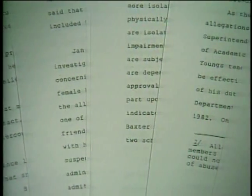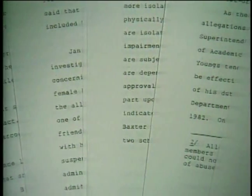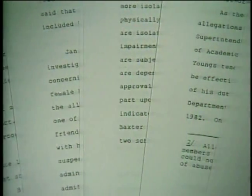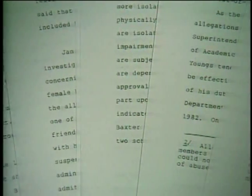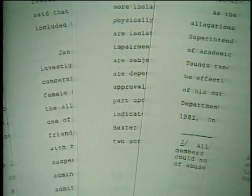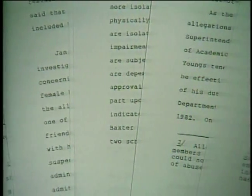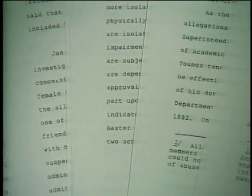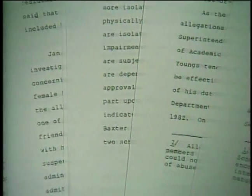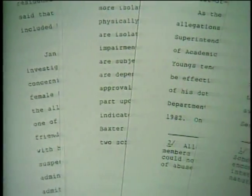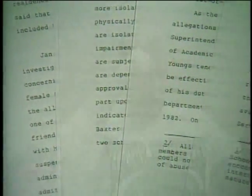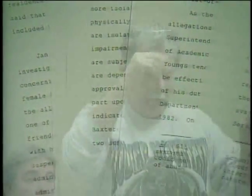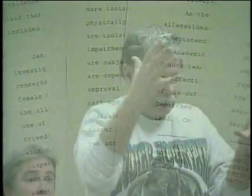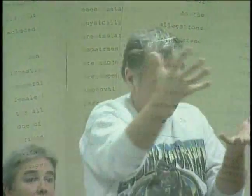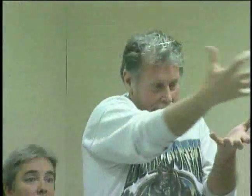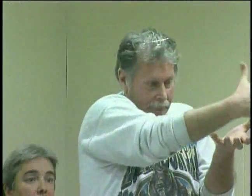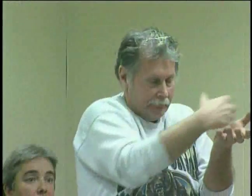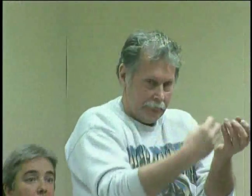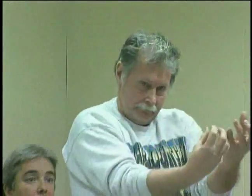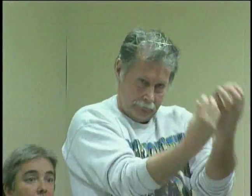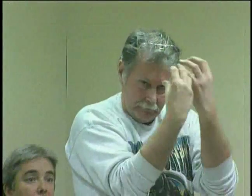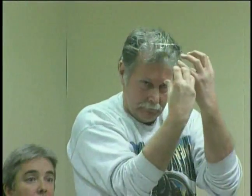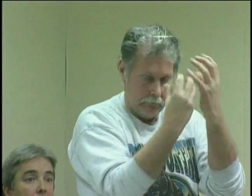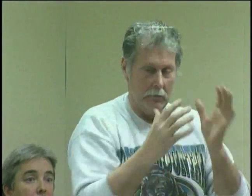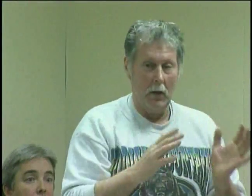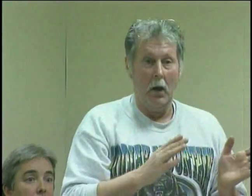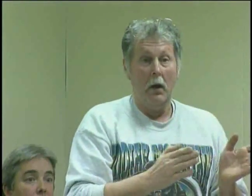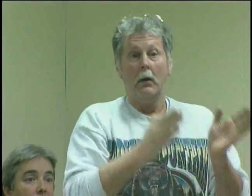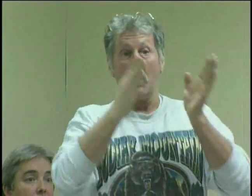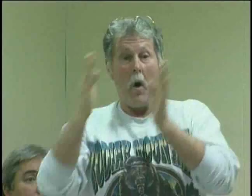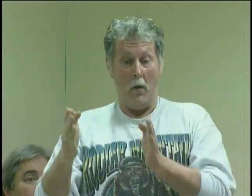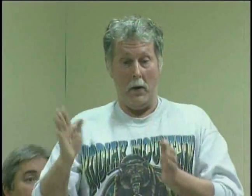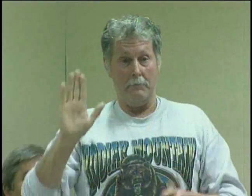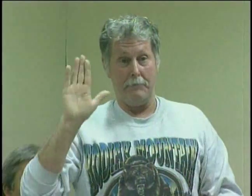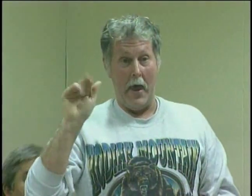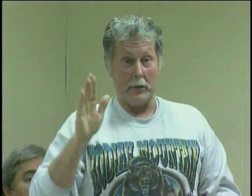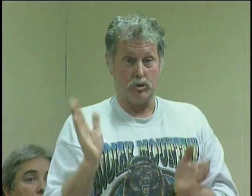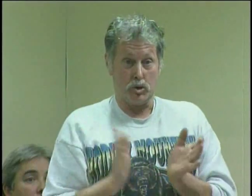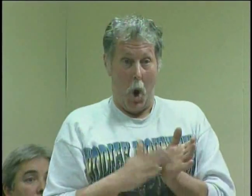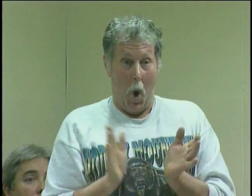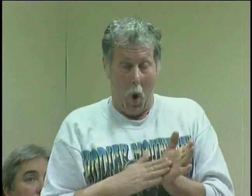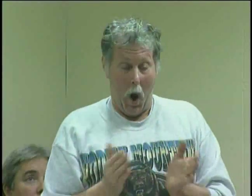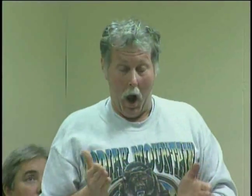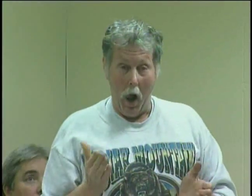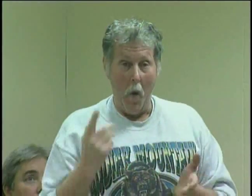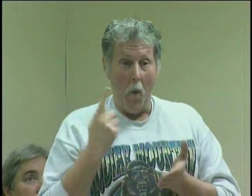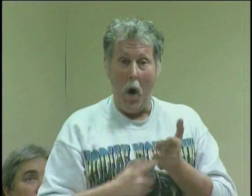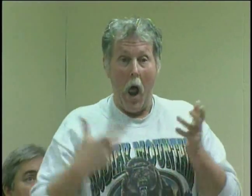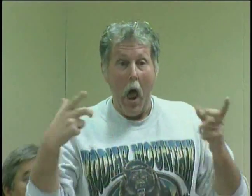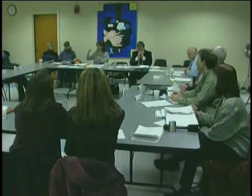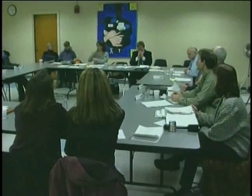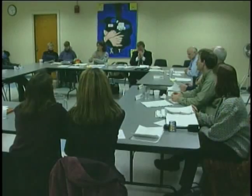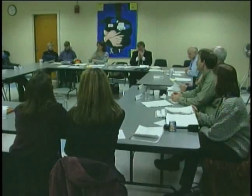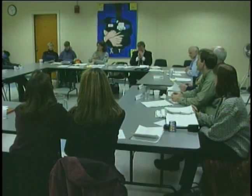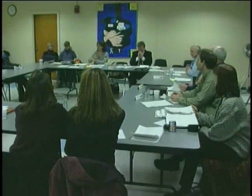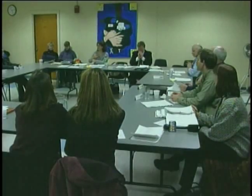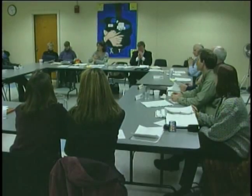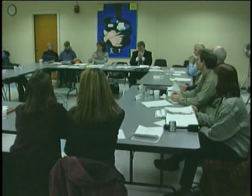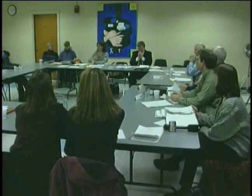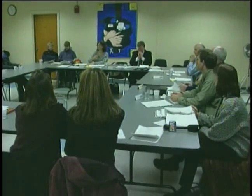nothing about it. I may not be able to hear, but I can see what goes on. Last year, Levere told the Baxter School